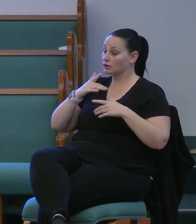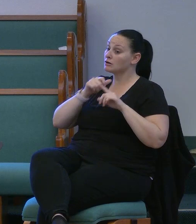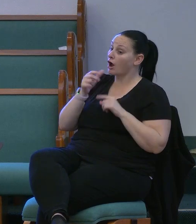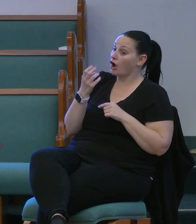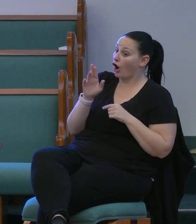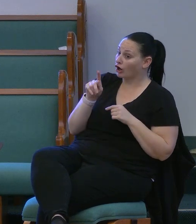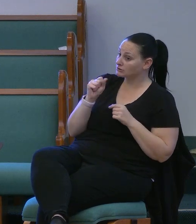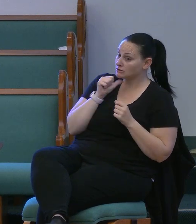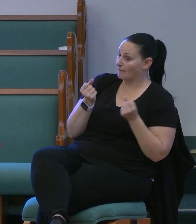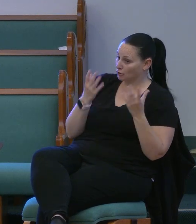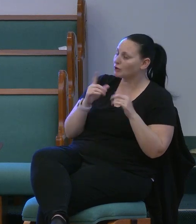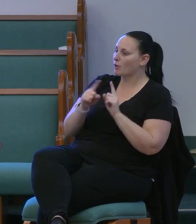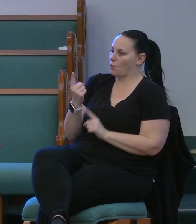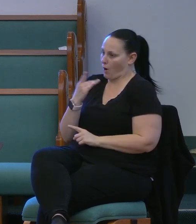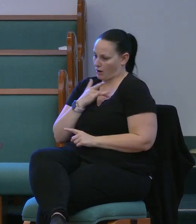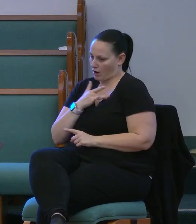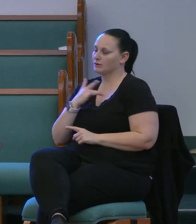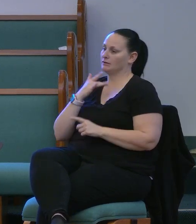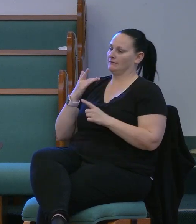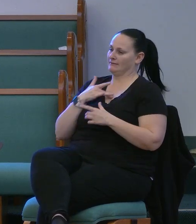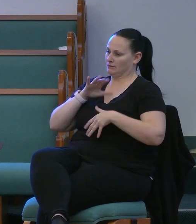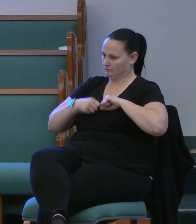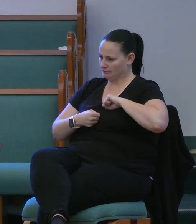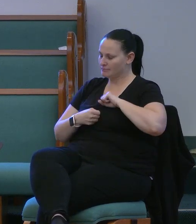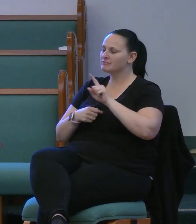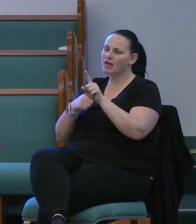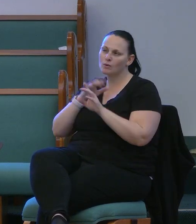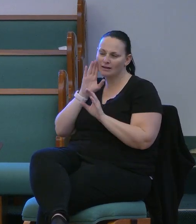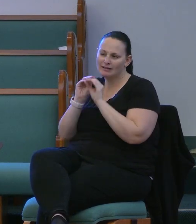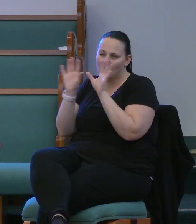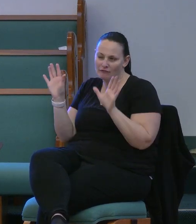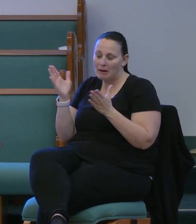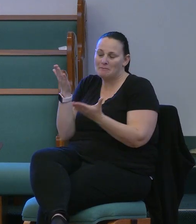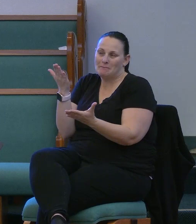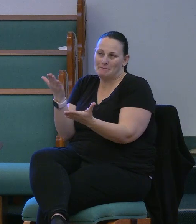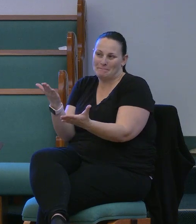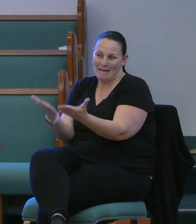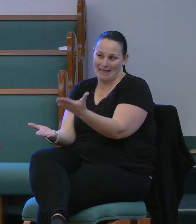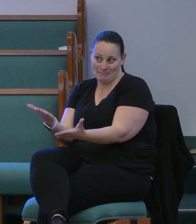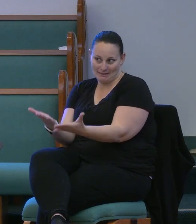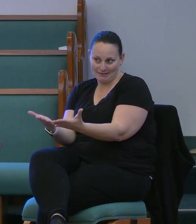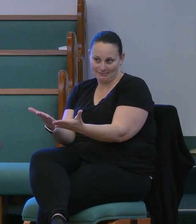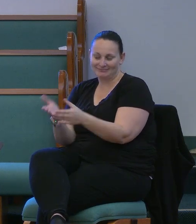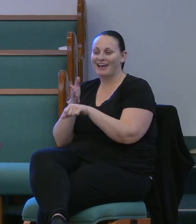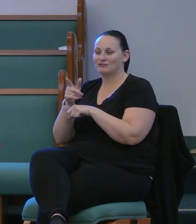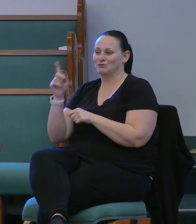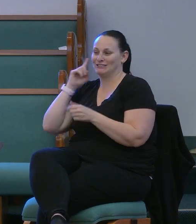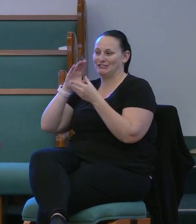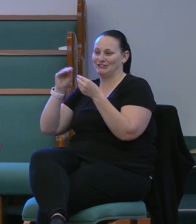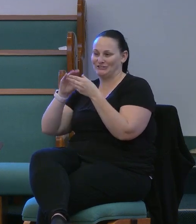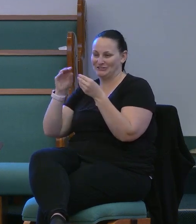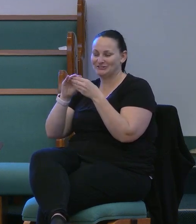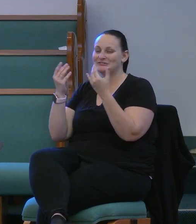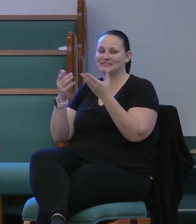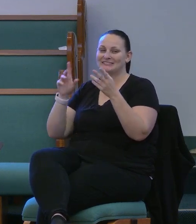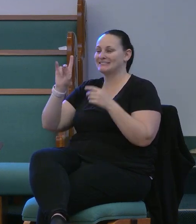be troubled. I will clarify that maybe after you hear the scriptures. Let me invite